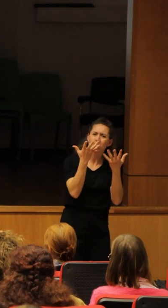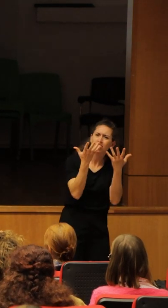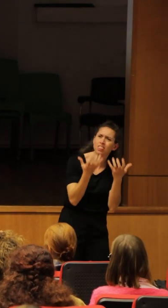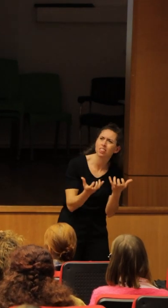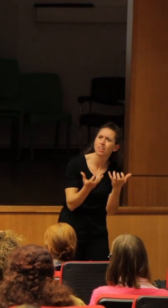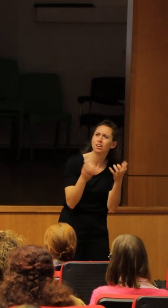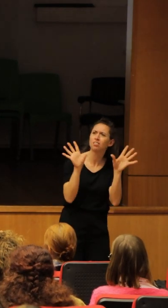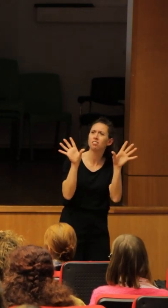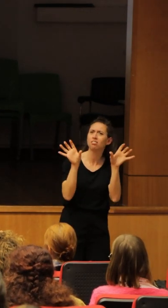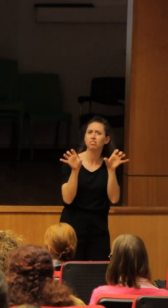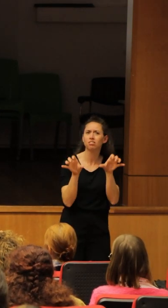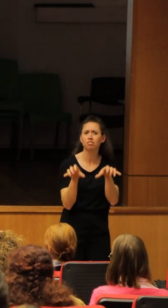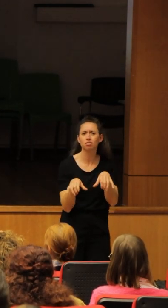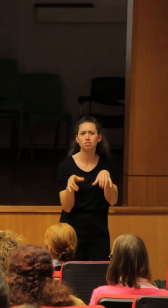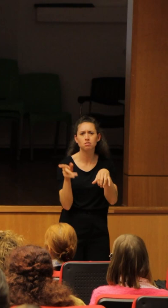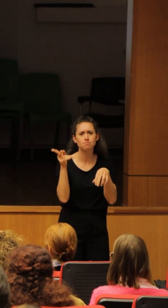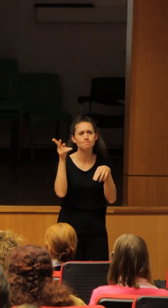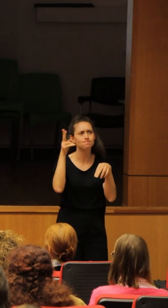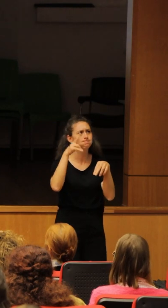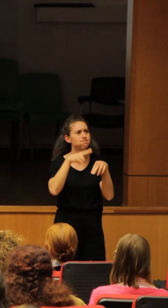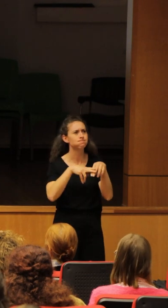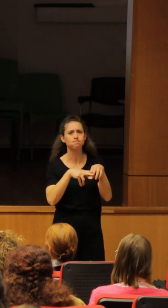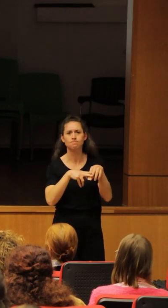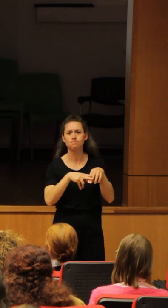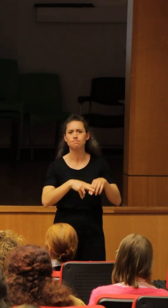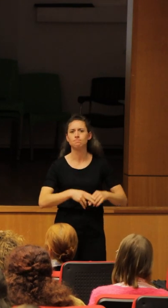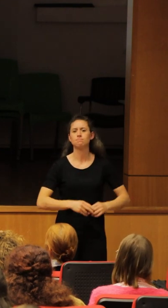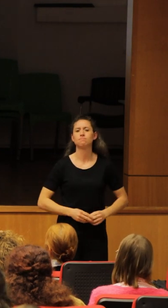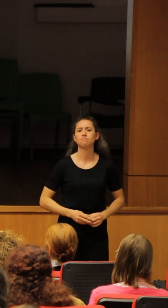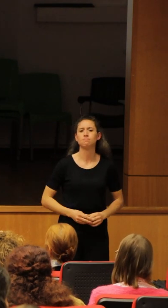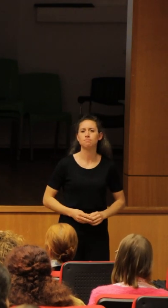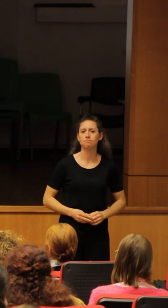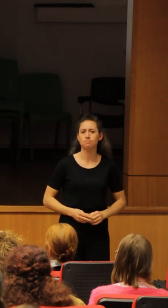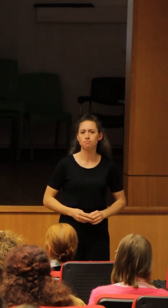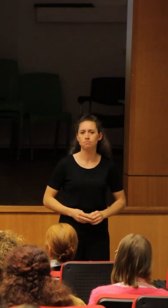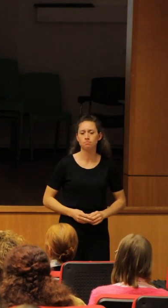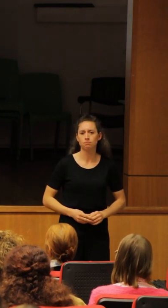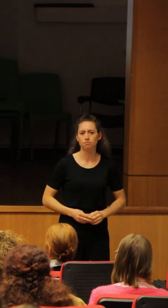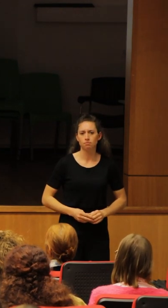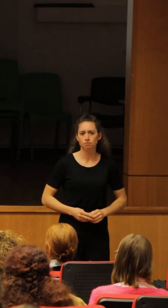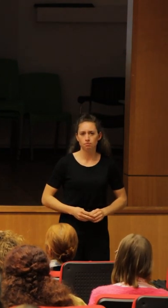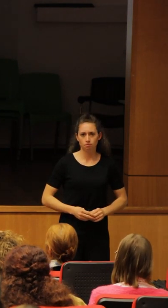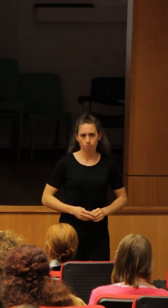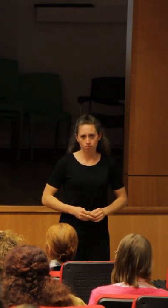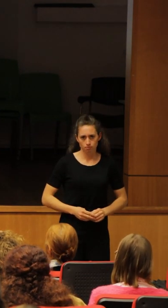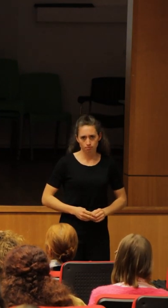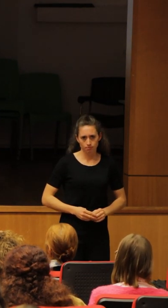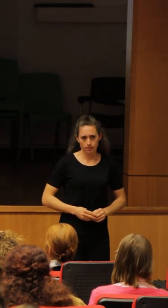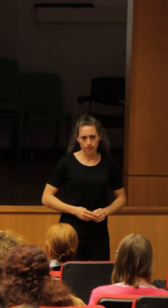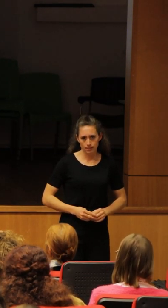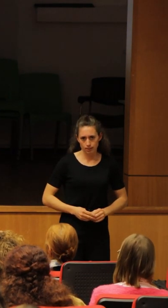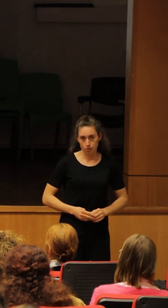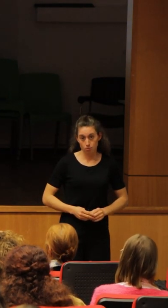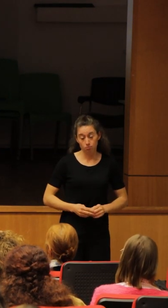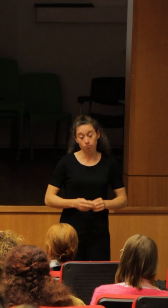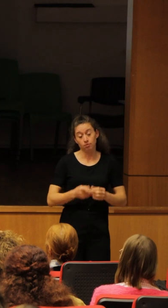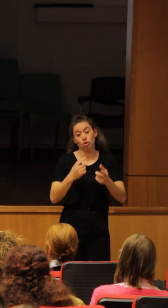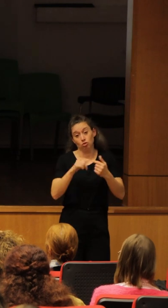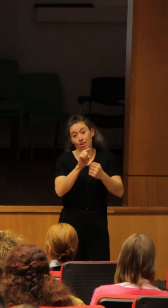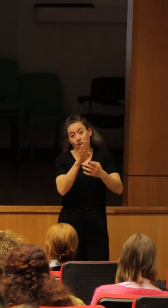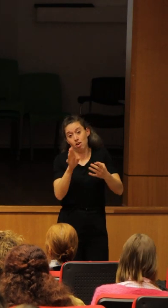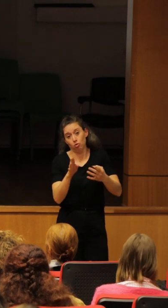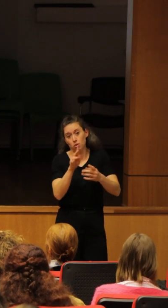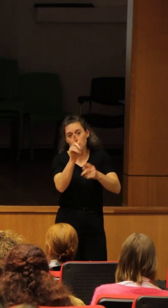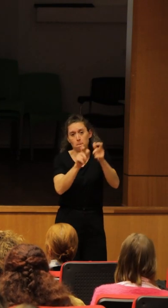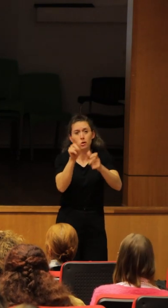y muriendo. And the villagers, they were heavily dependent on what they grow. That's their source of living. Y por supuesto, la